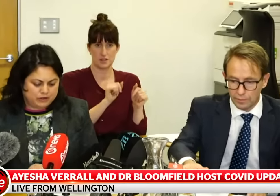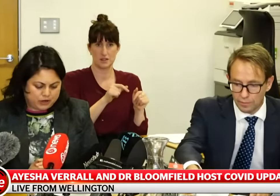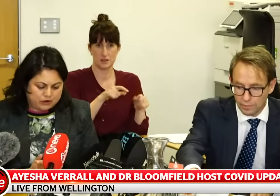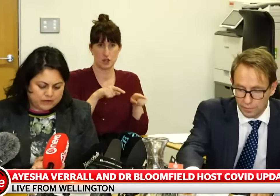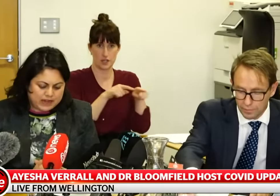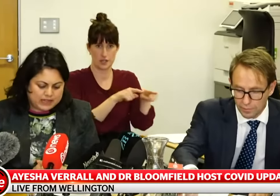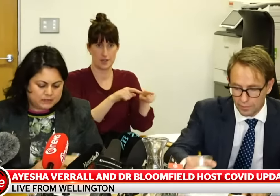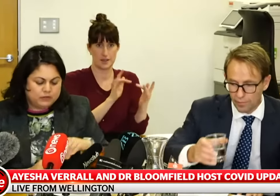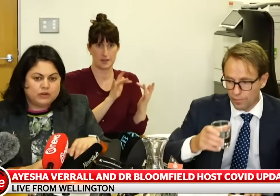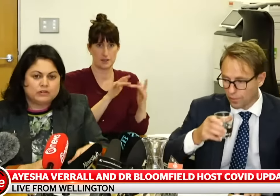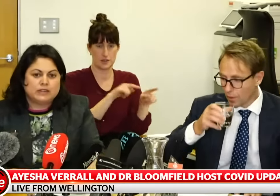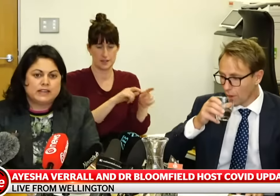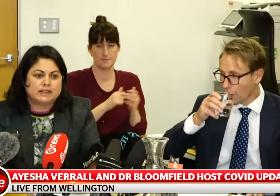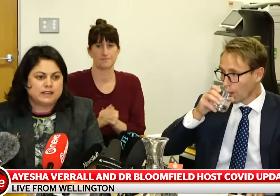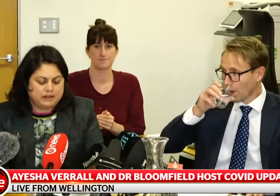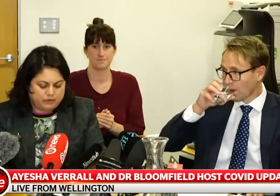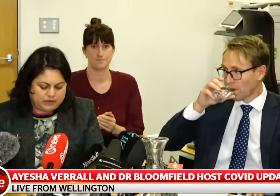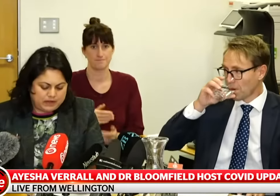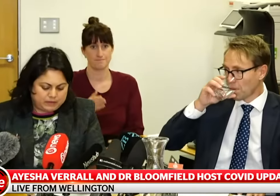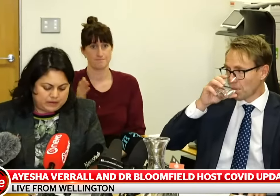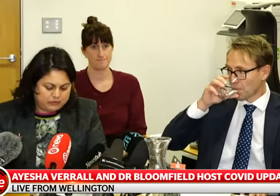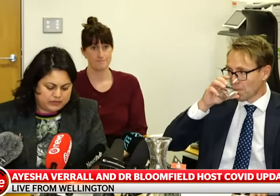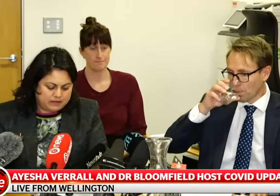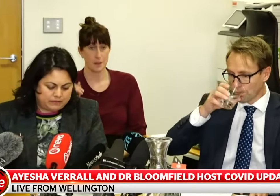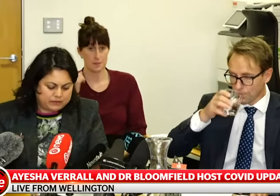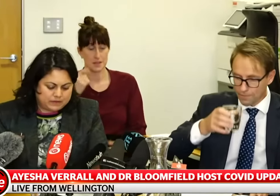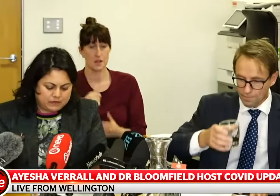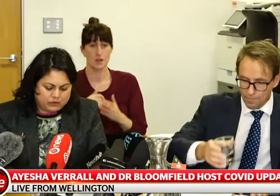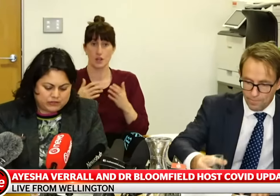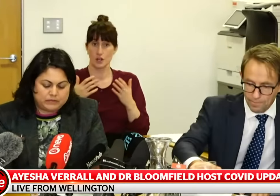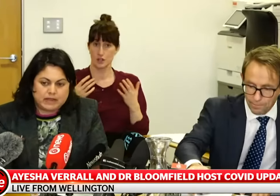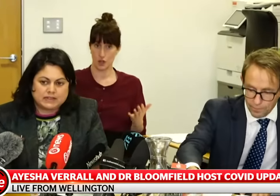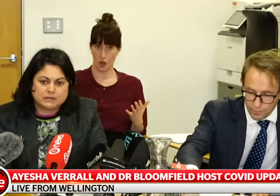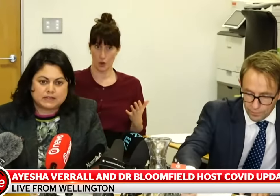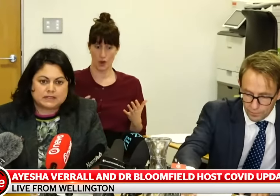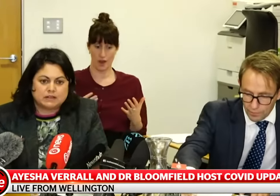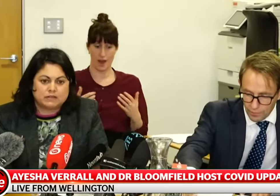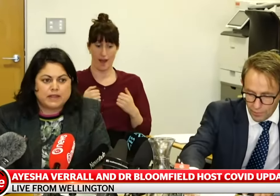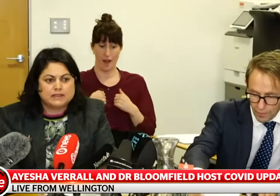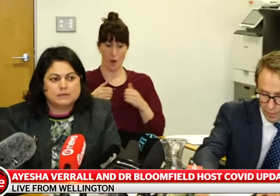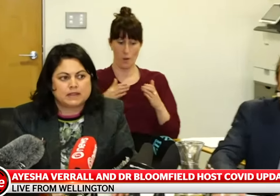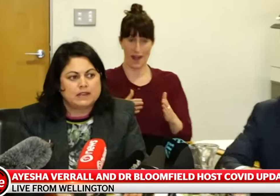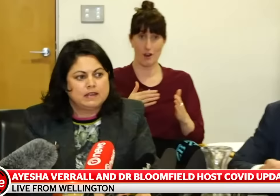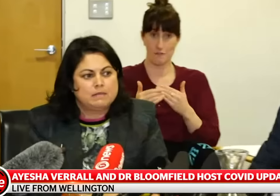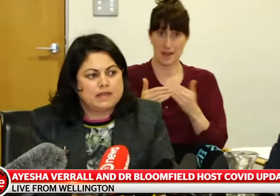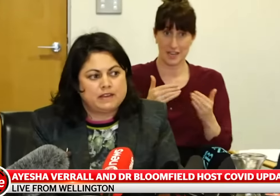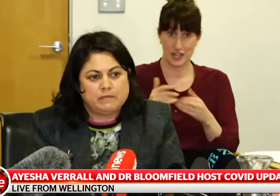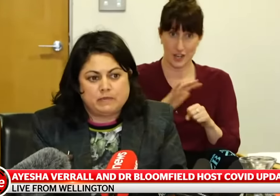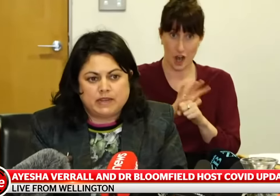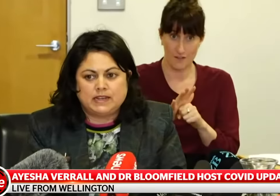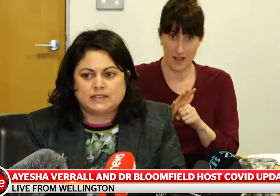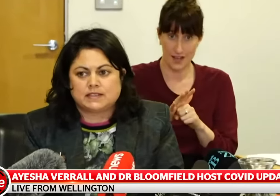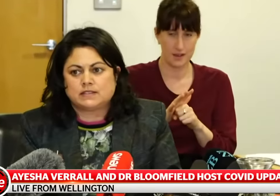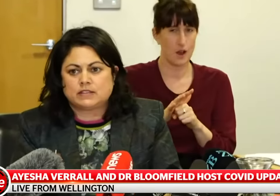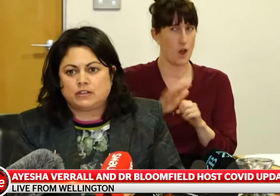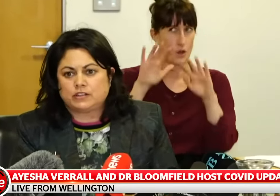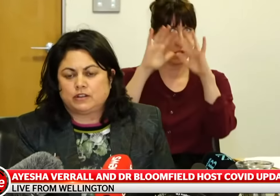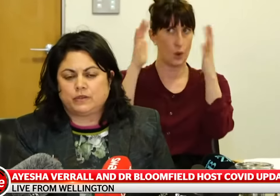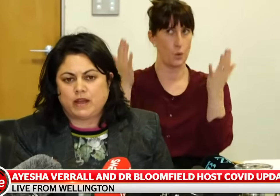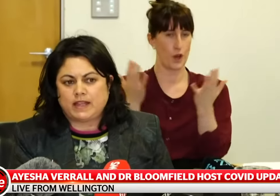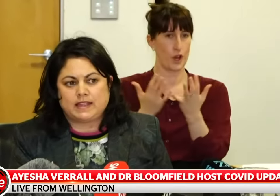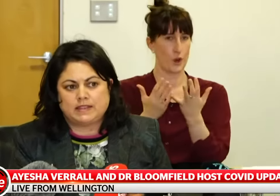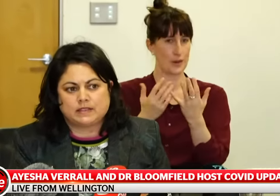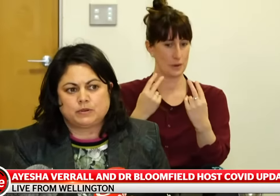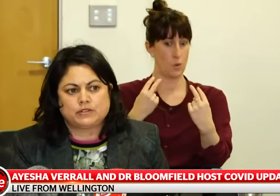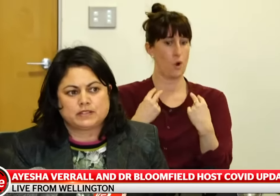to COVID has been world-leading, and we've kept people safe from some of the worst of the pandemic. But there have been many lessons learnt